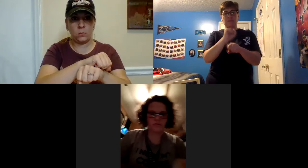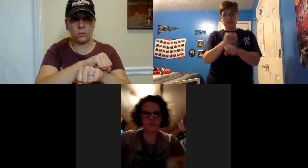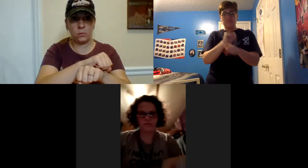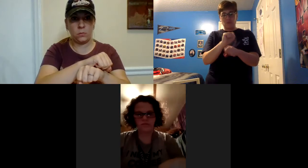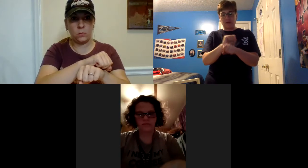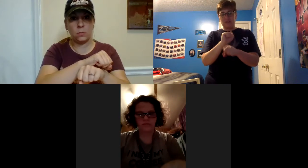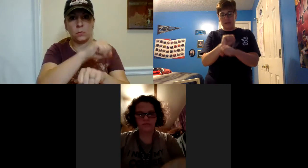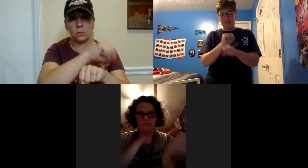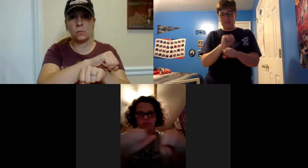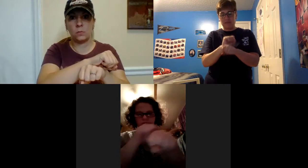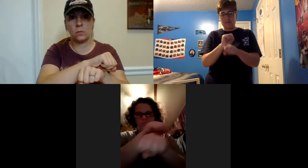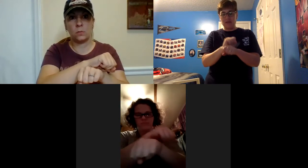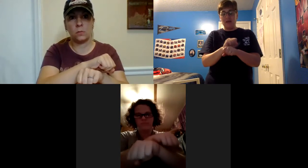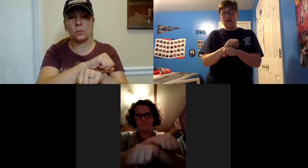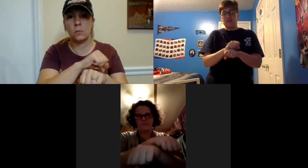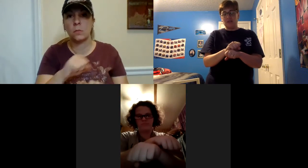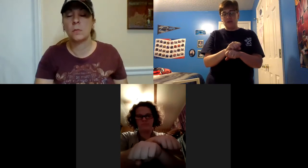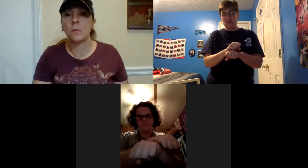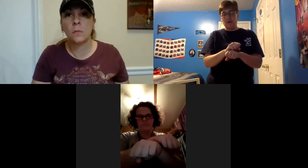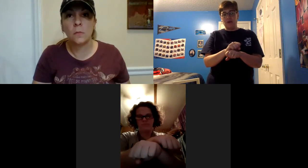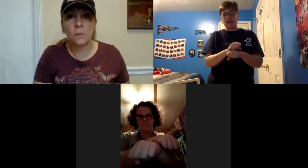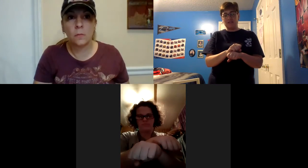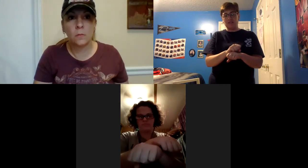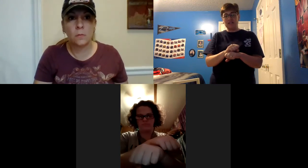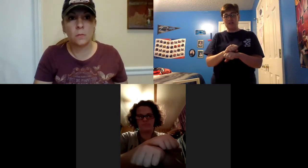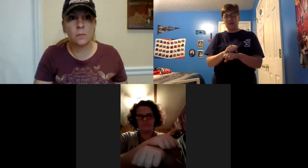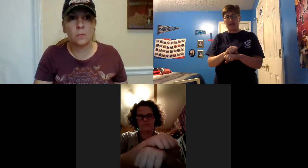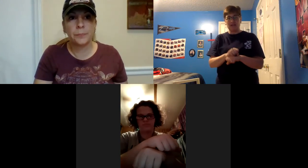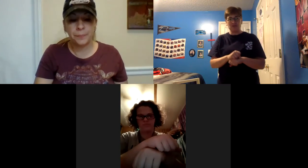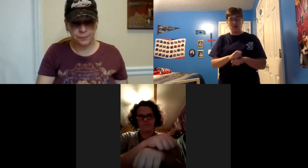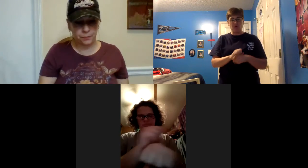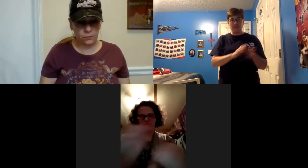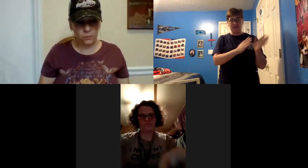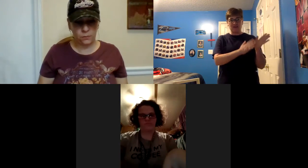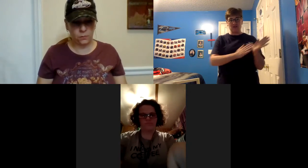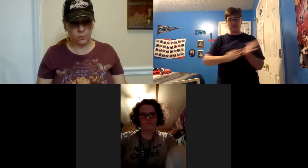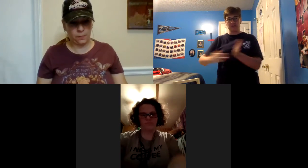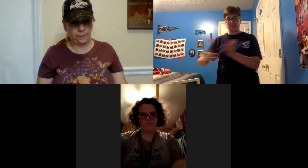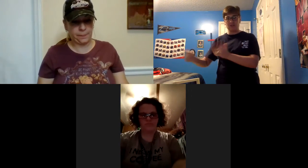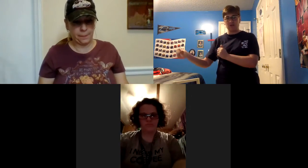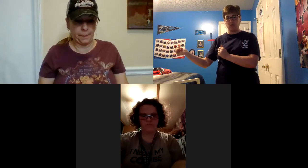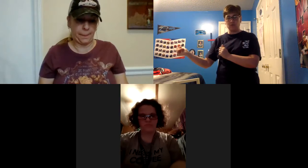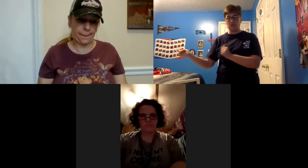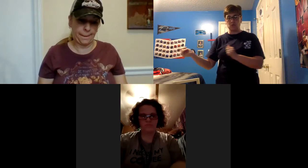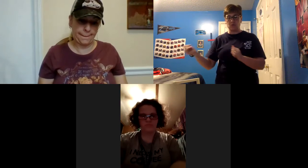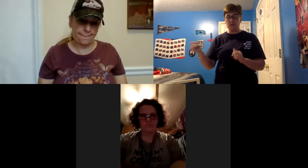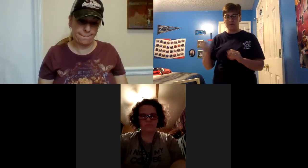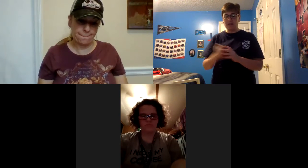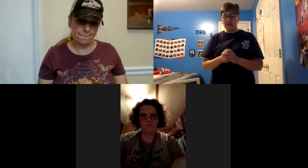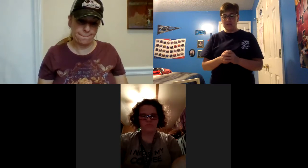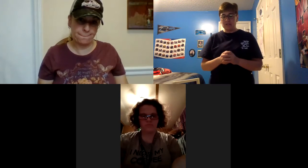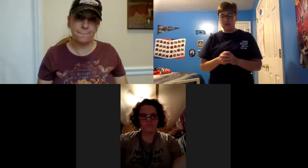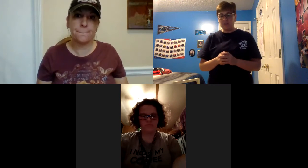Yep, work. Yep. So, all right, so let's go back and do the whole thing then, all in one